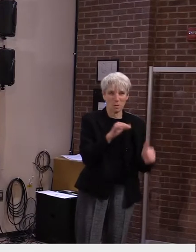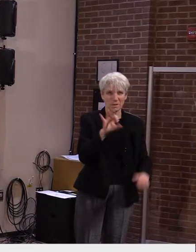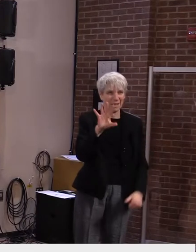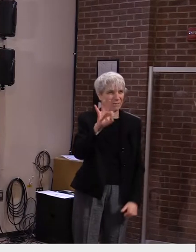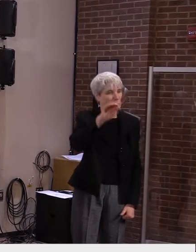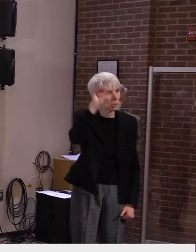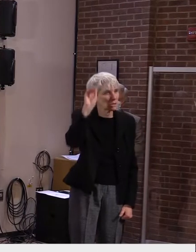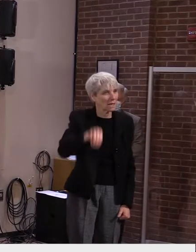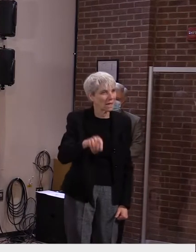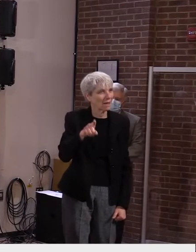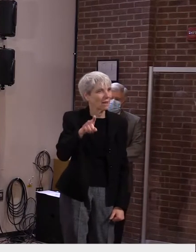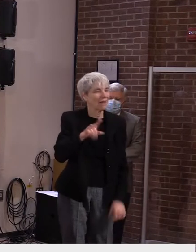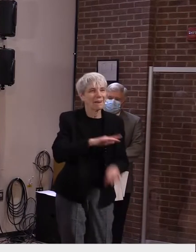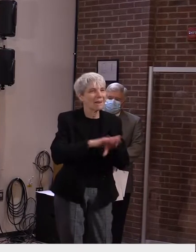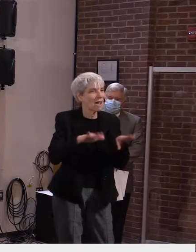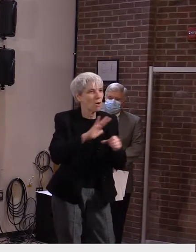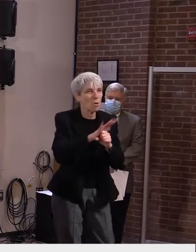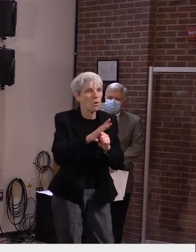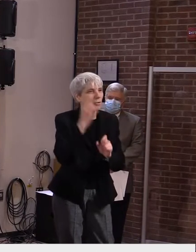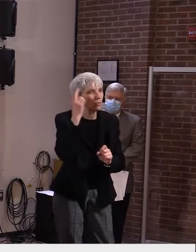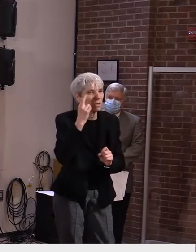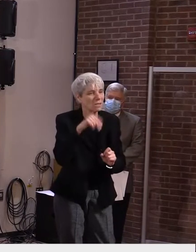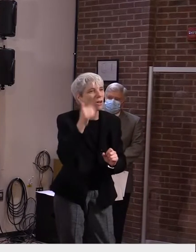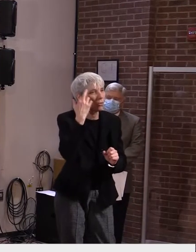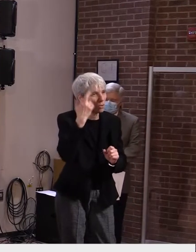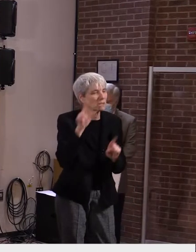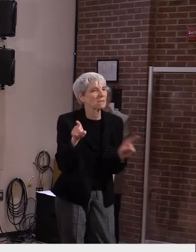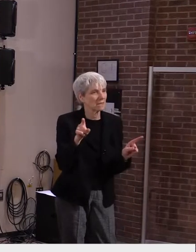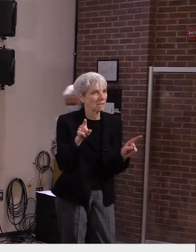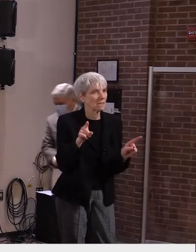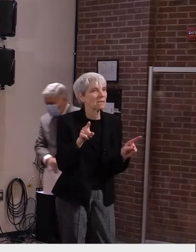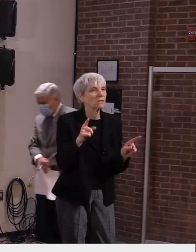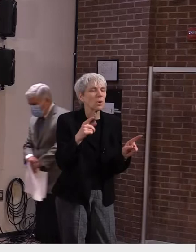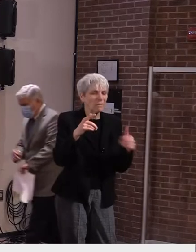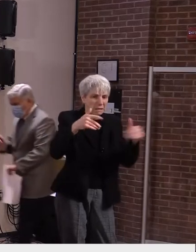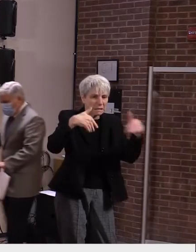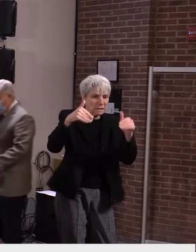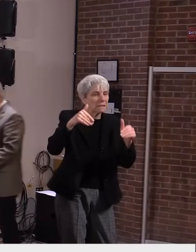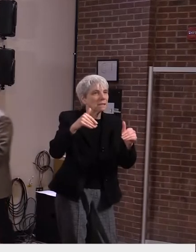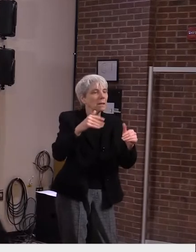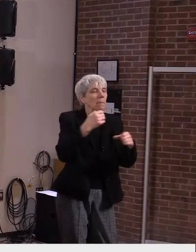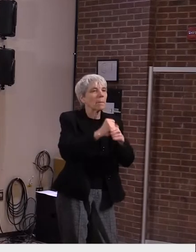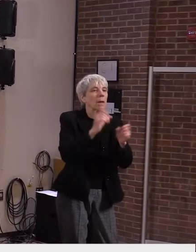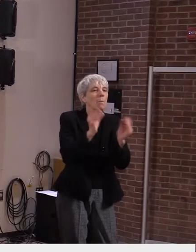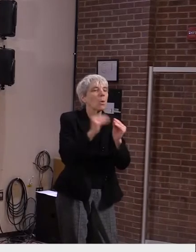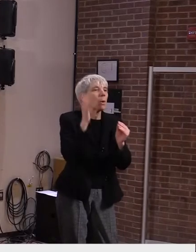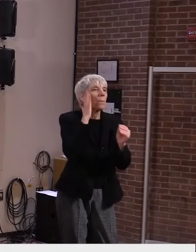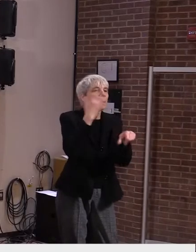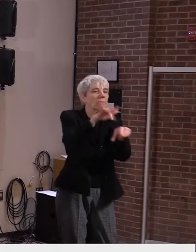there, doing all we can individually will be helpful. Secretary Smith.